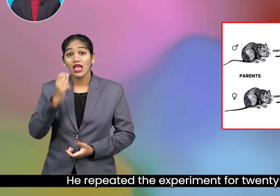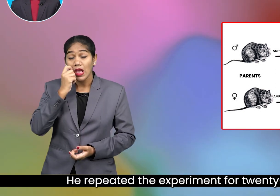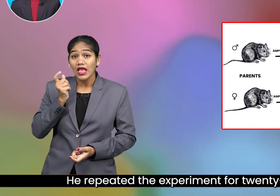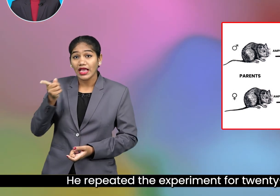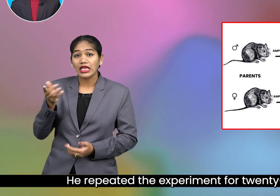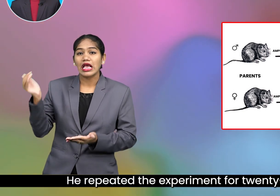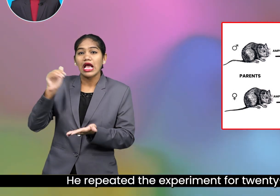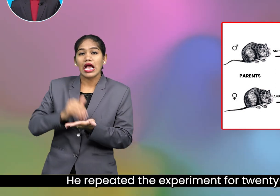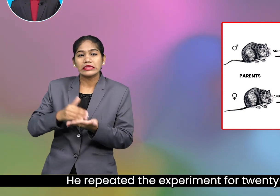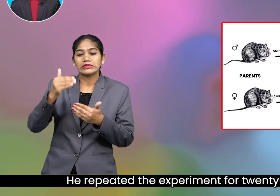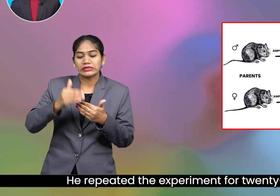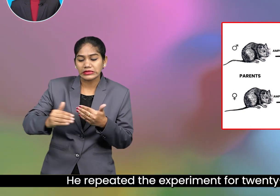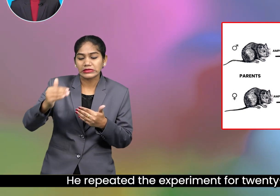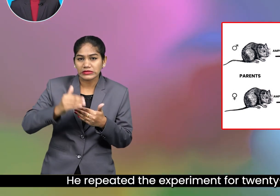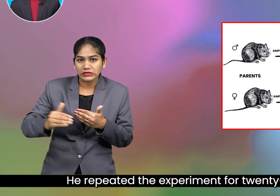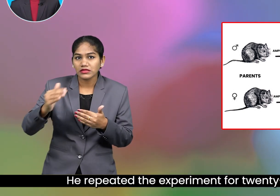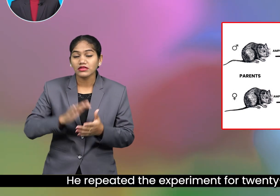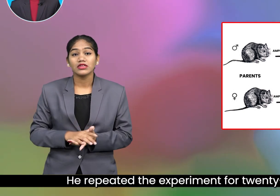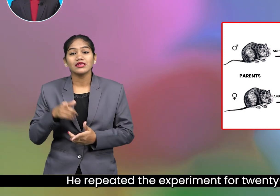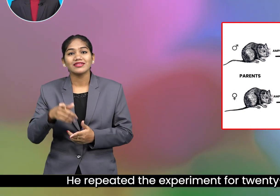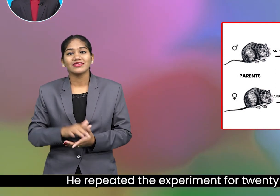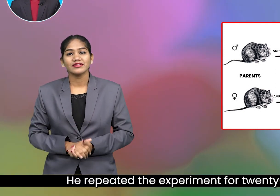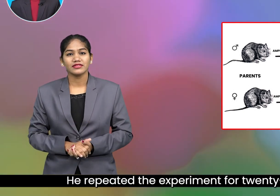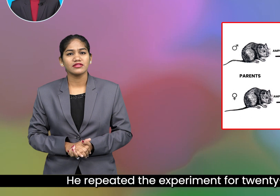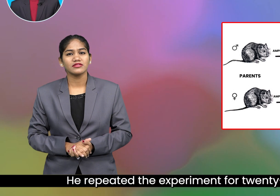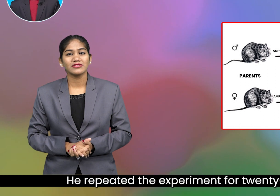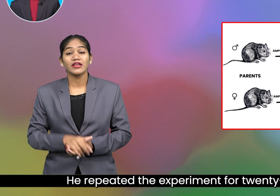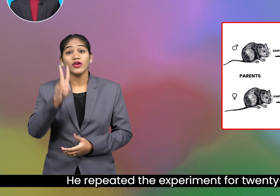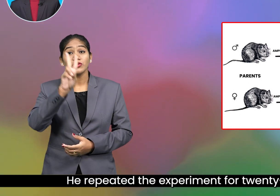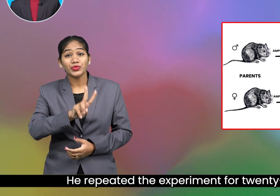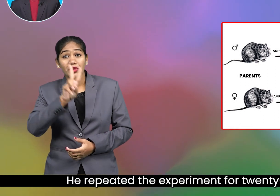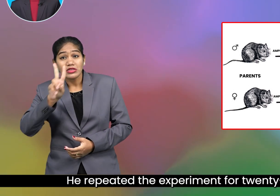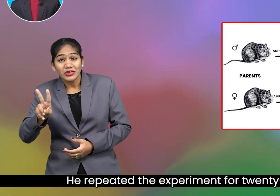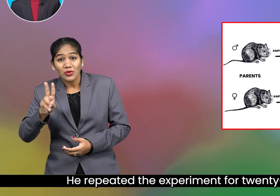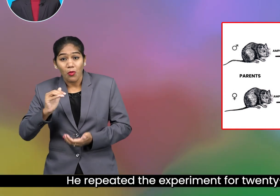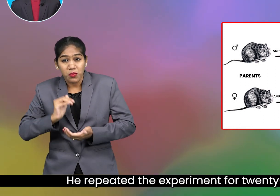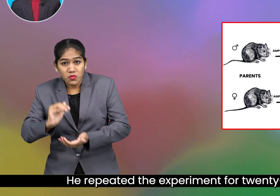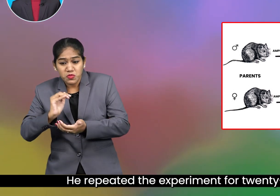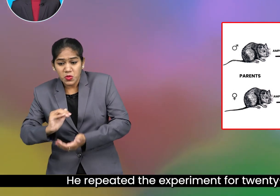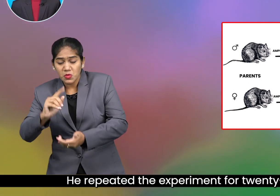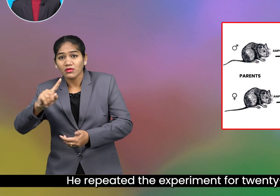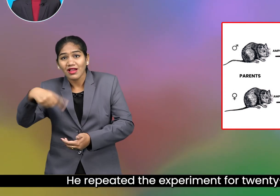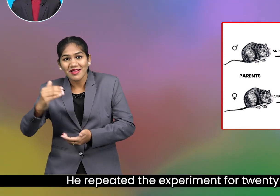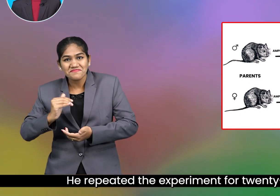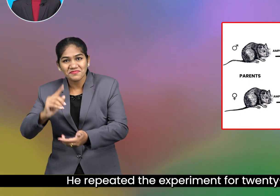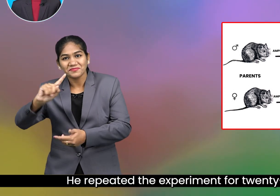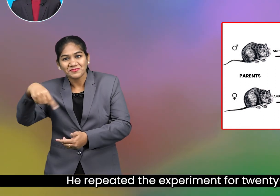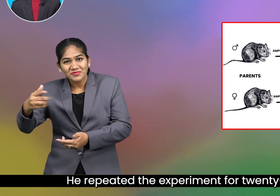He repeated the experiment for 22 generations.